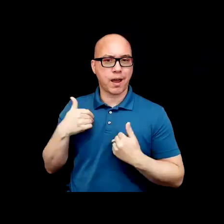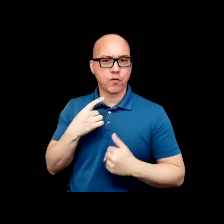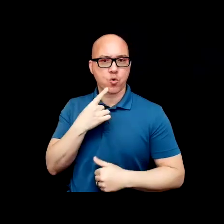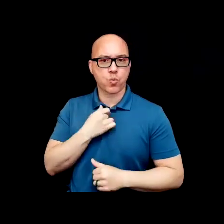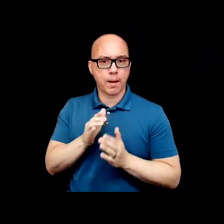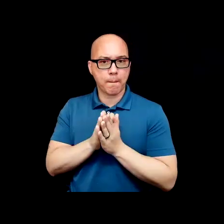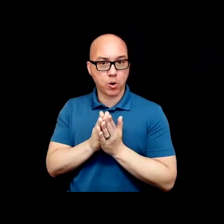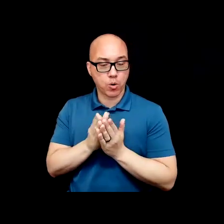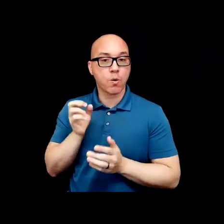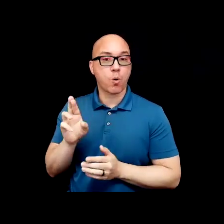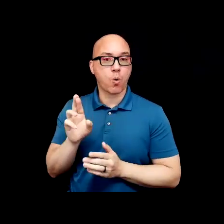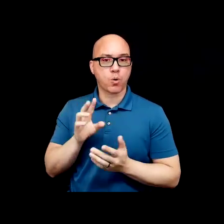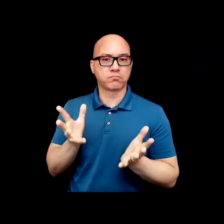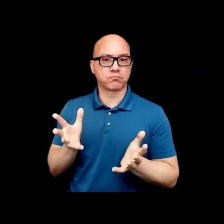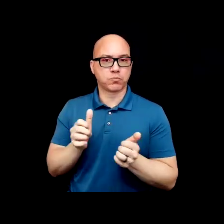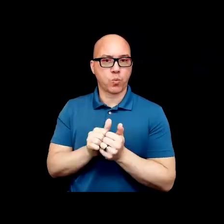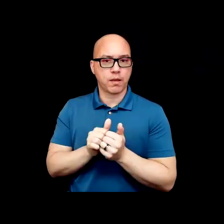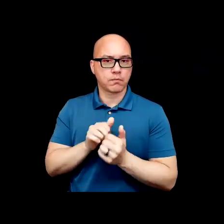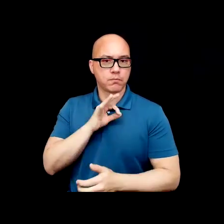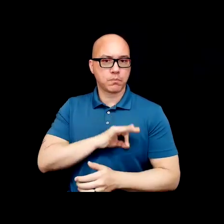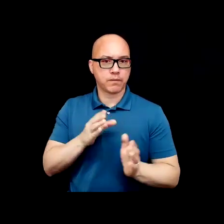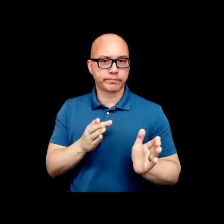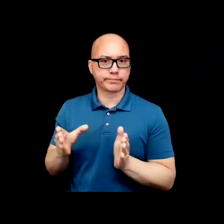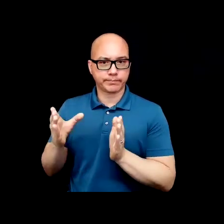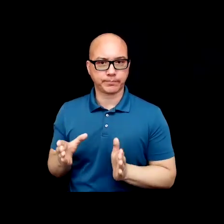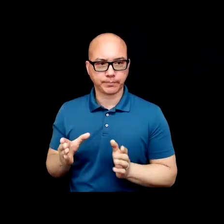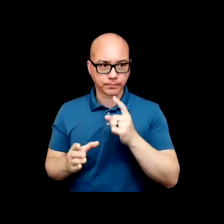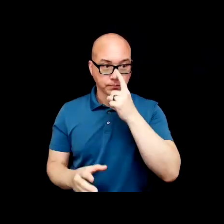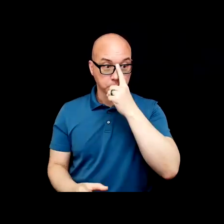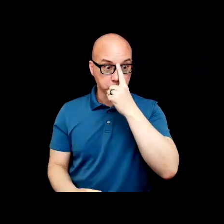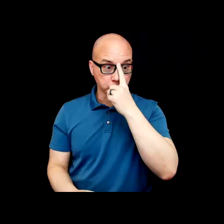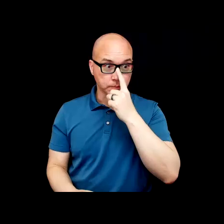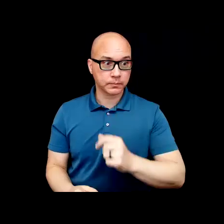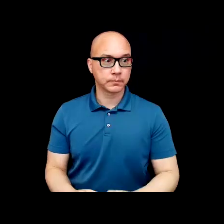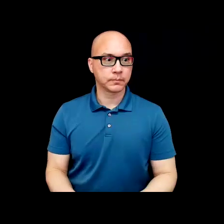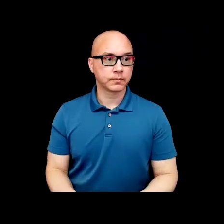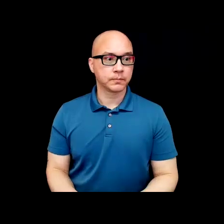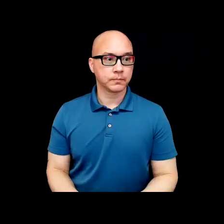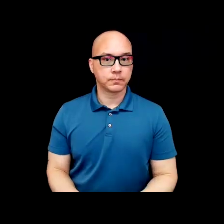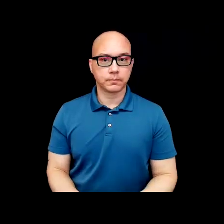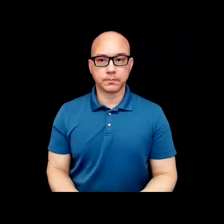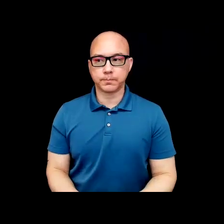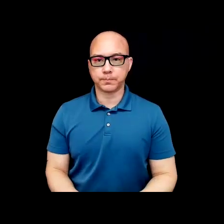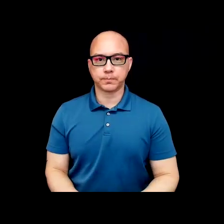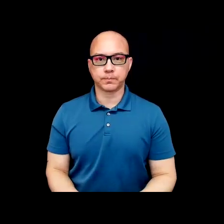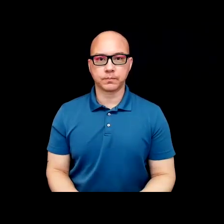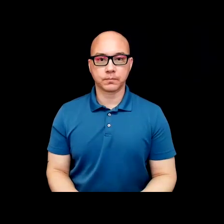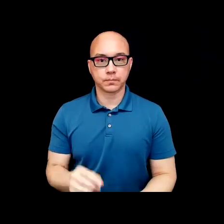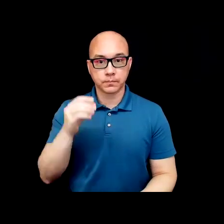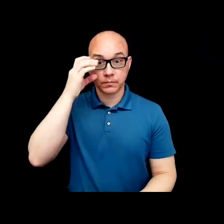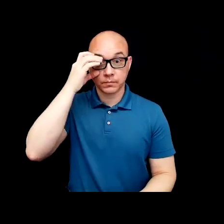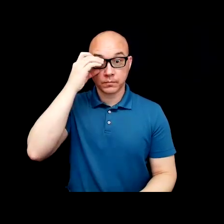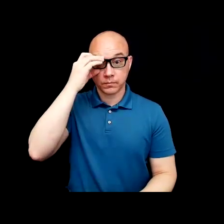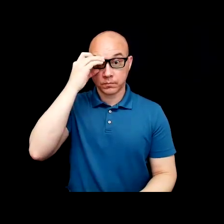by talking to a benefits planner. But for now, what I want you to understand is that when you choose a